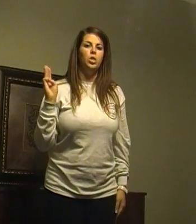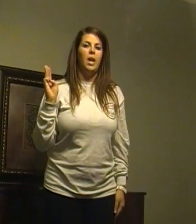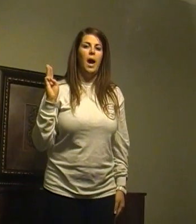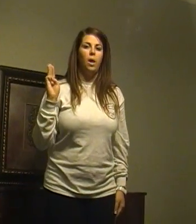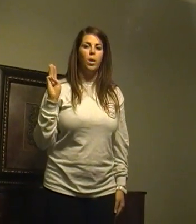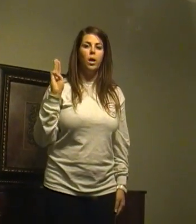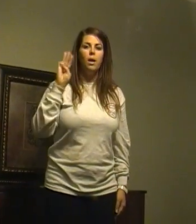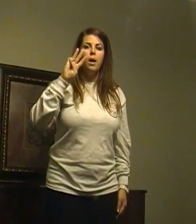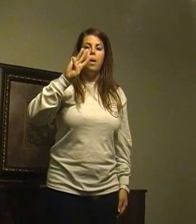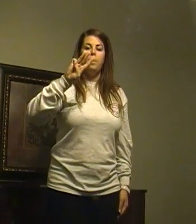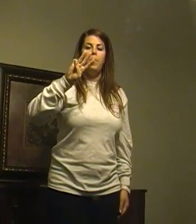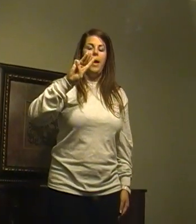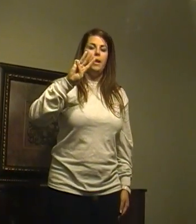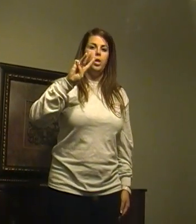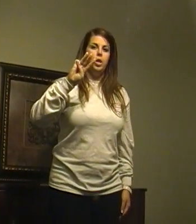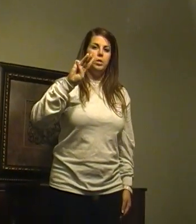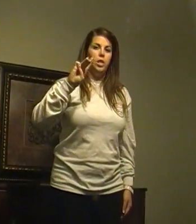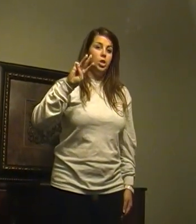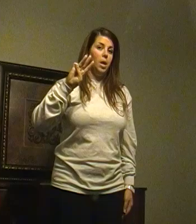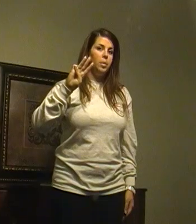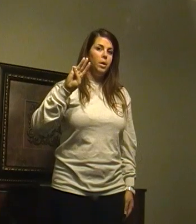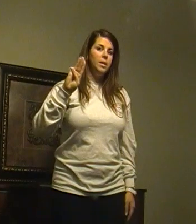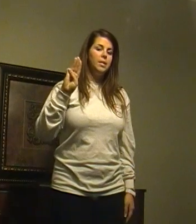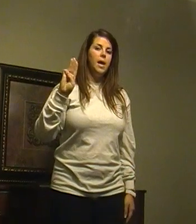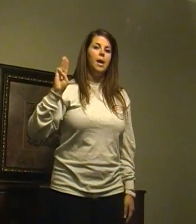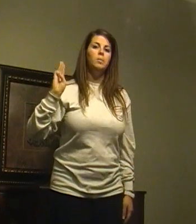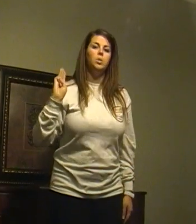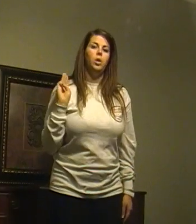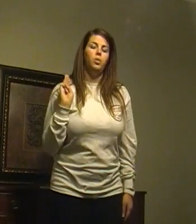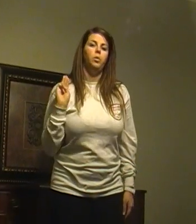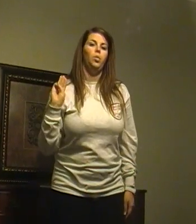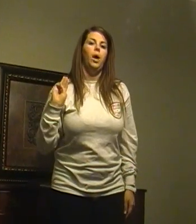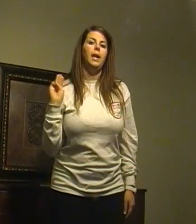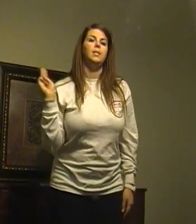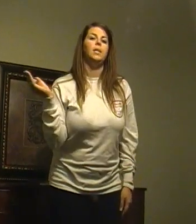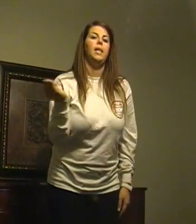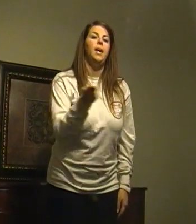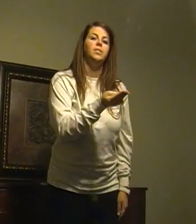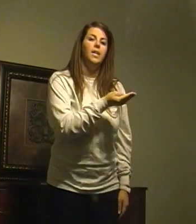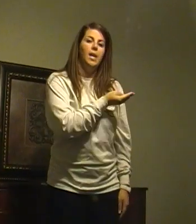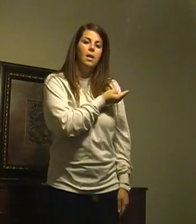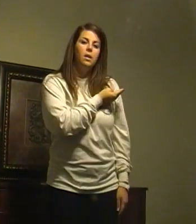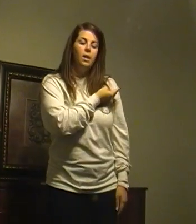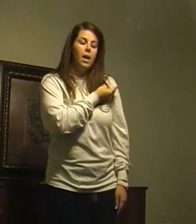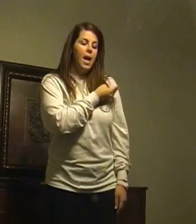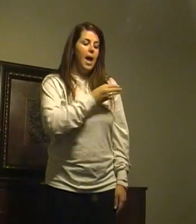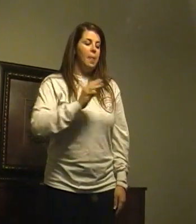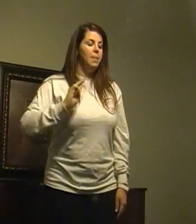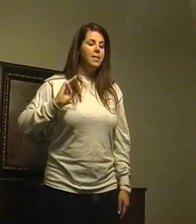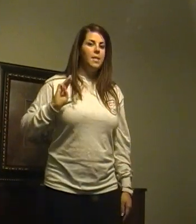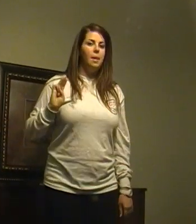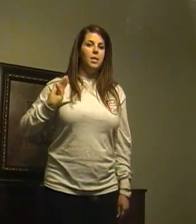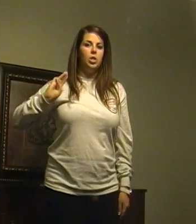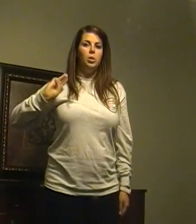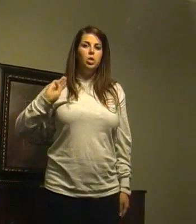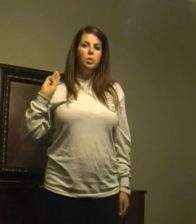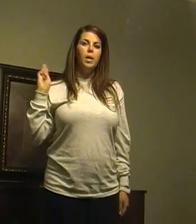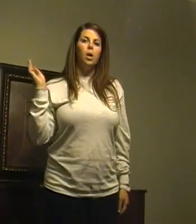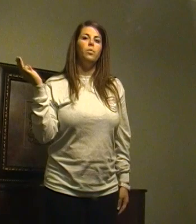to our, but you're using your W this time, so you go from right to left again. And this time, as soon as you get over,